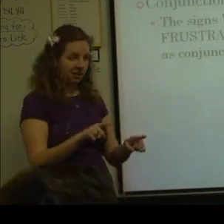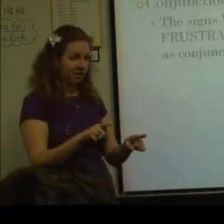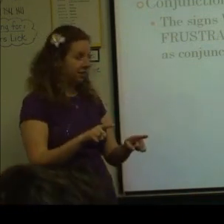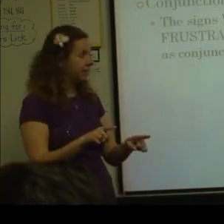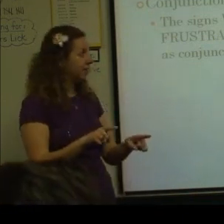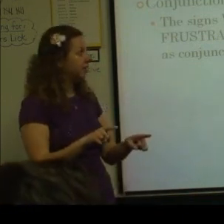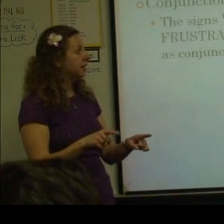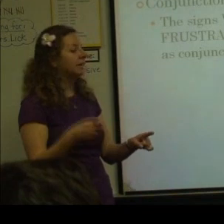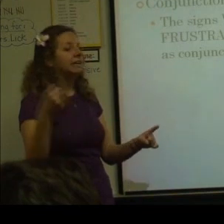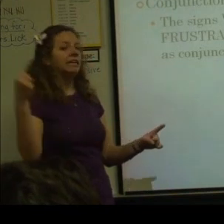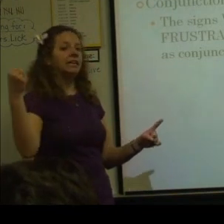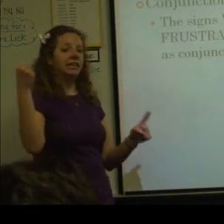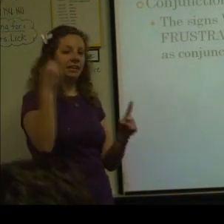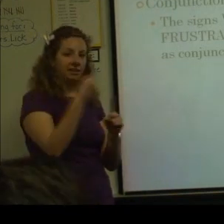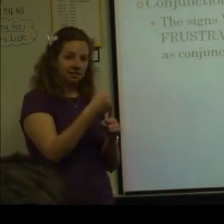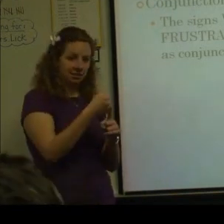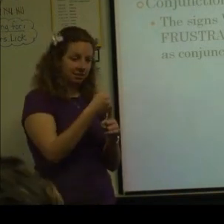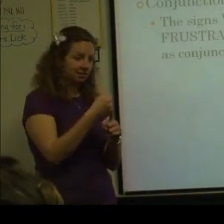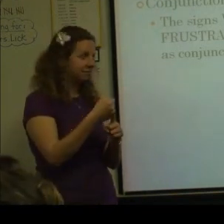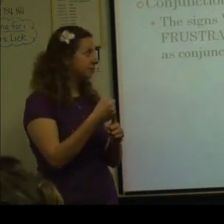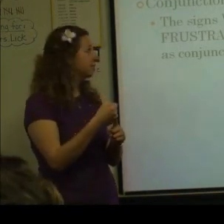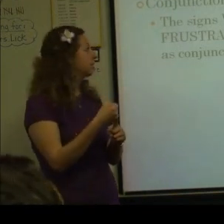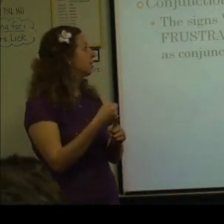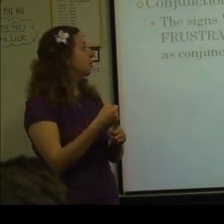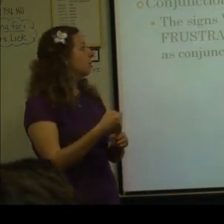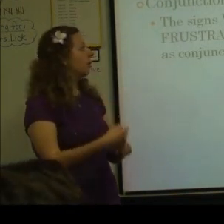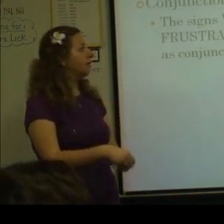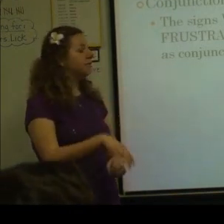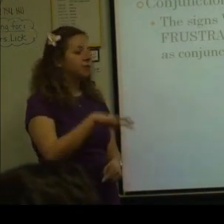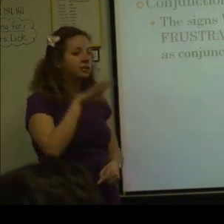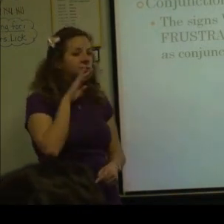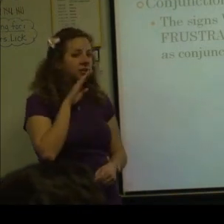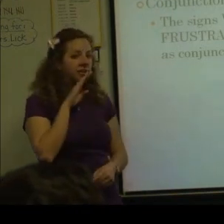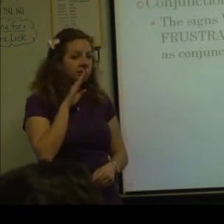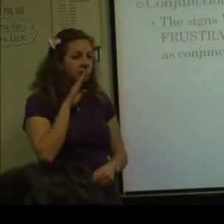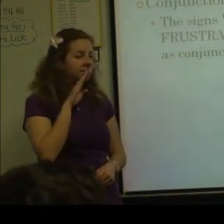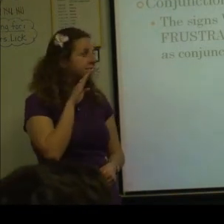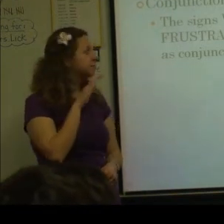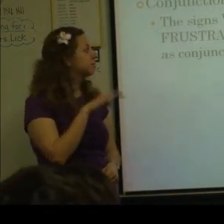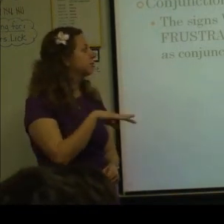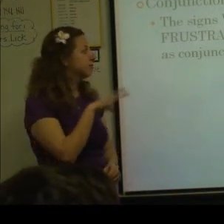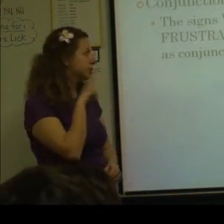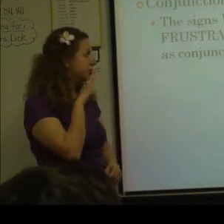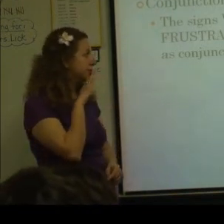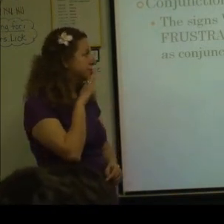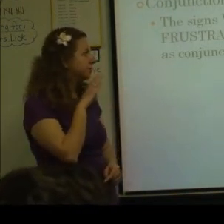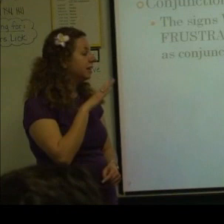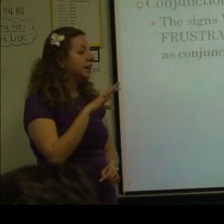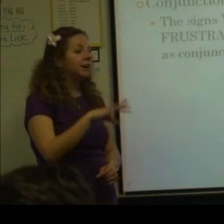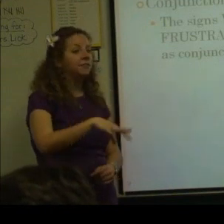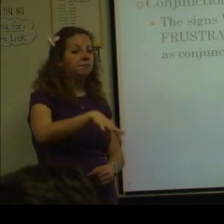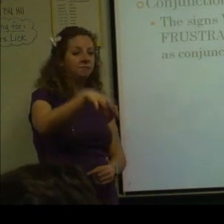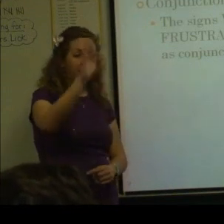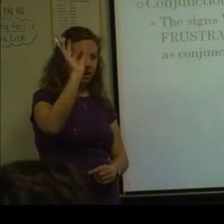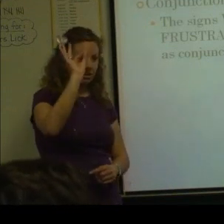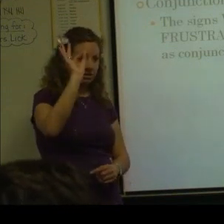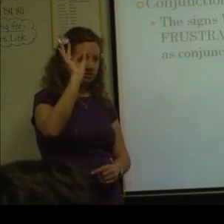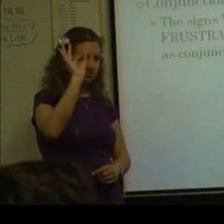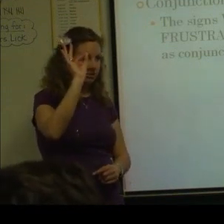happened, hit, or frustrated, or frustrate, and find